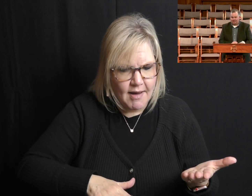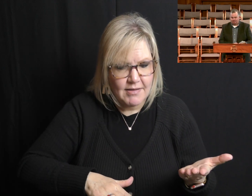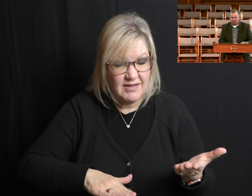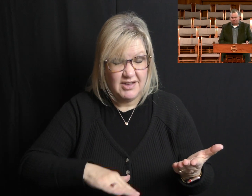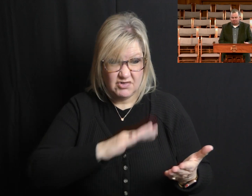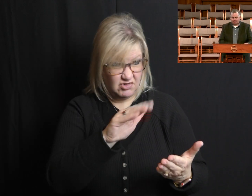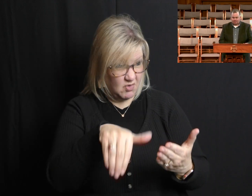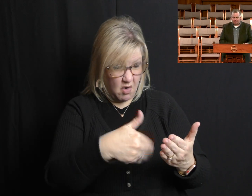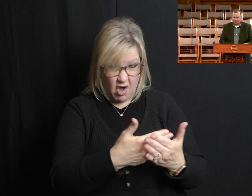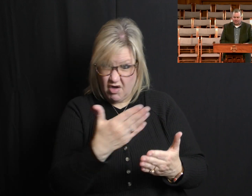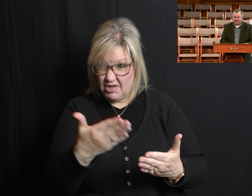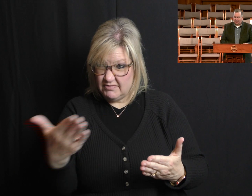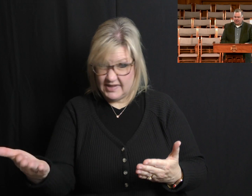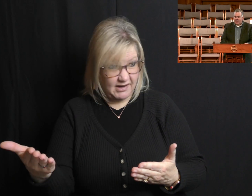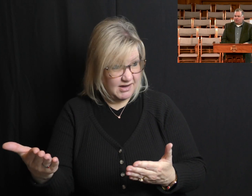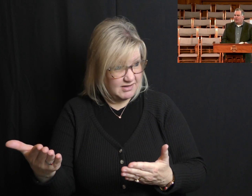God.